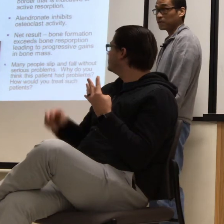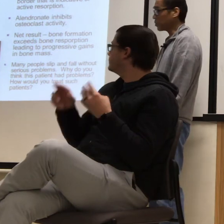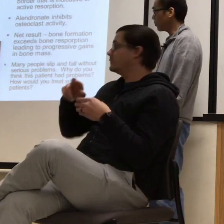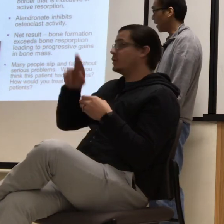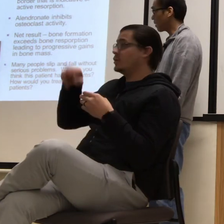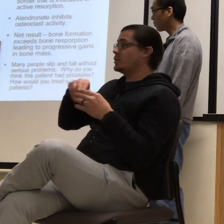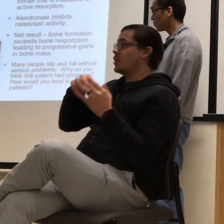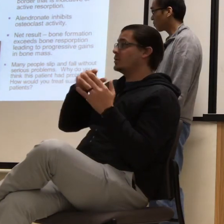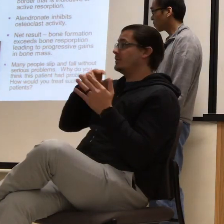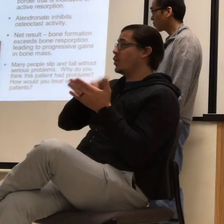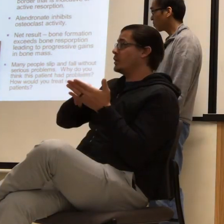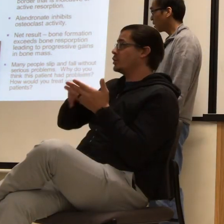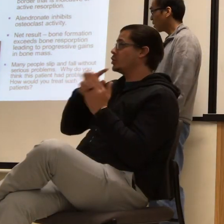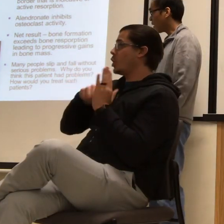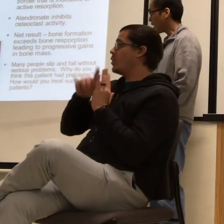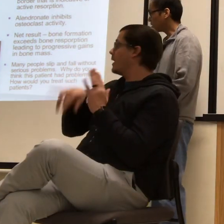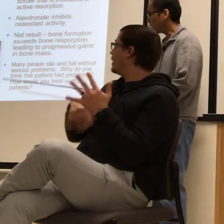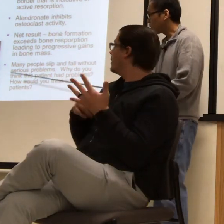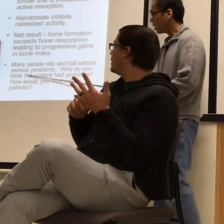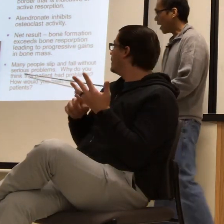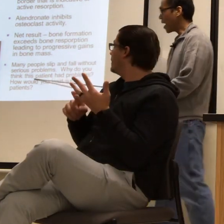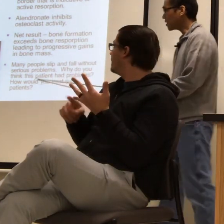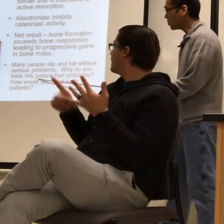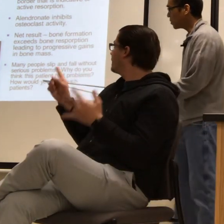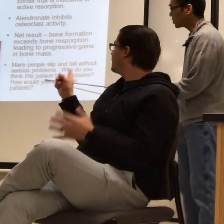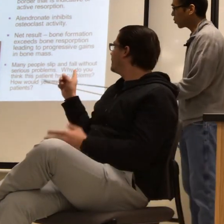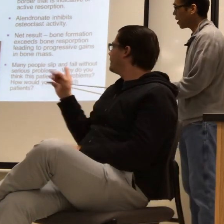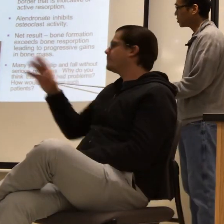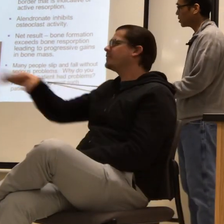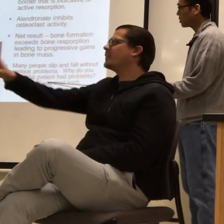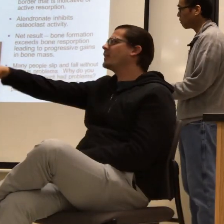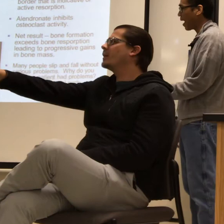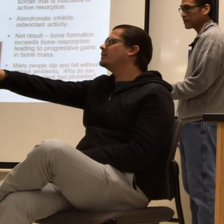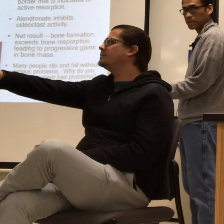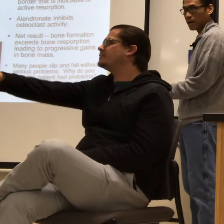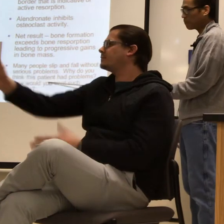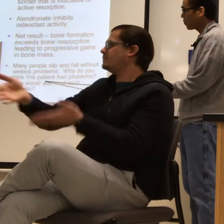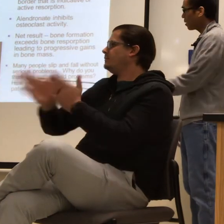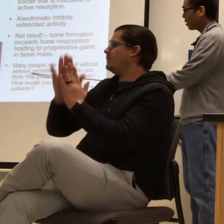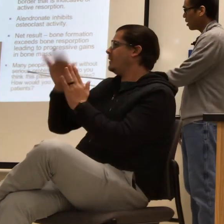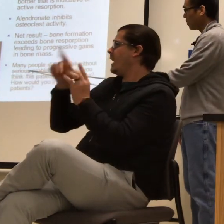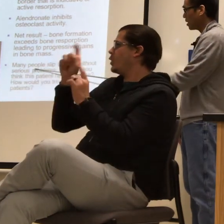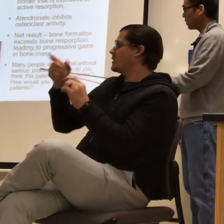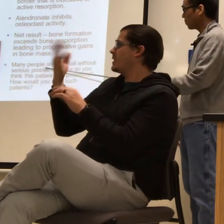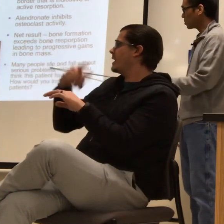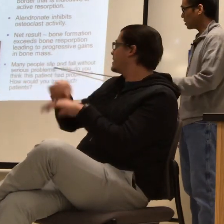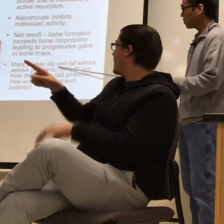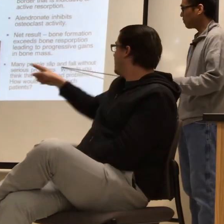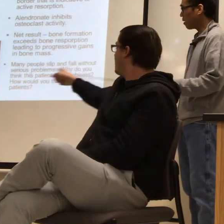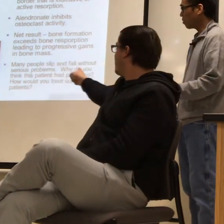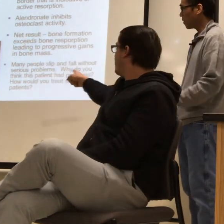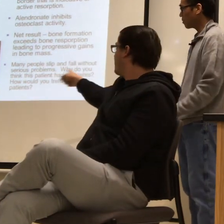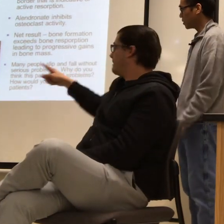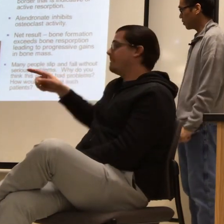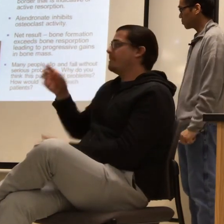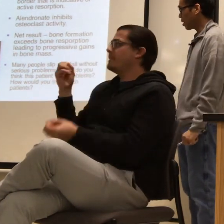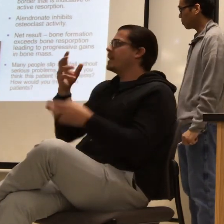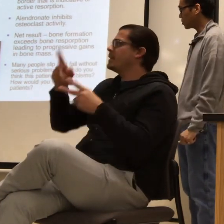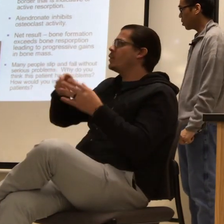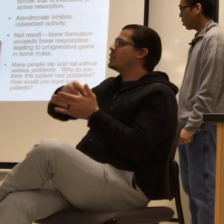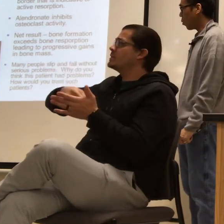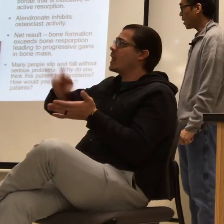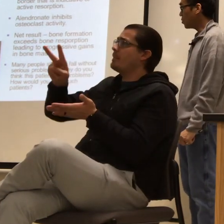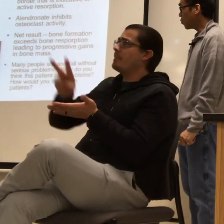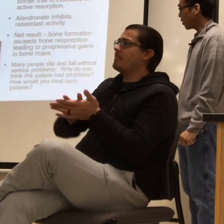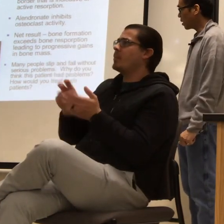study definitely showed that. All right, so I asked you this question the last time. Many people slip and fall without serious